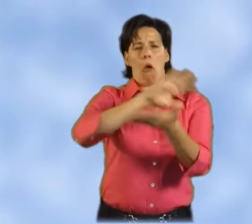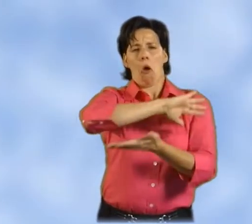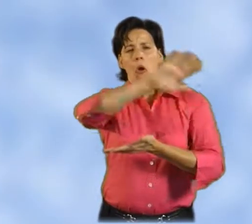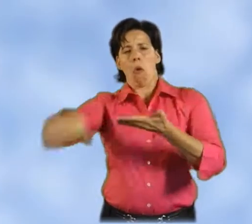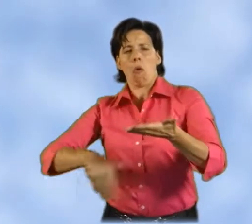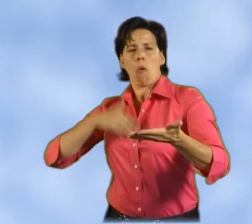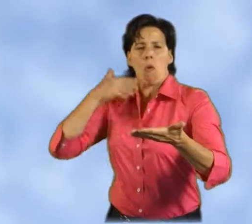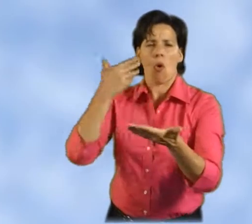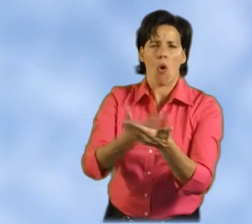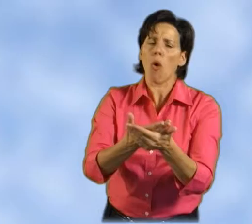Agency on Deafness,